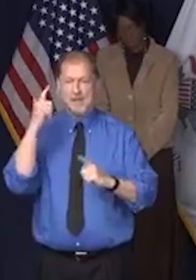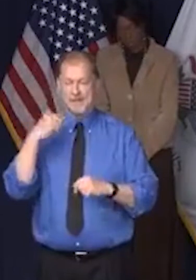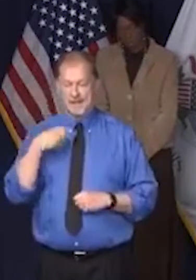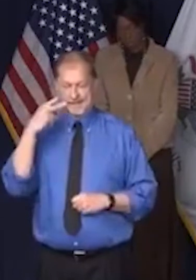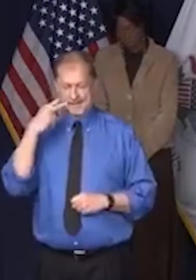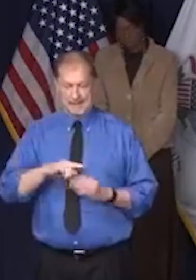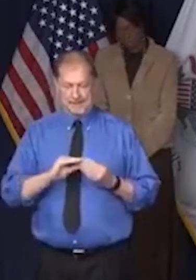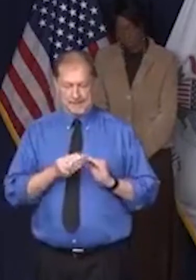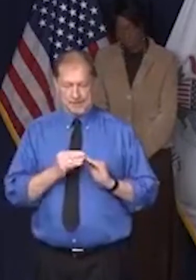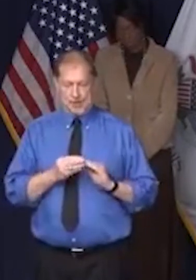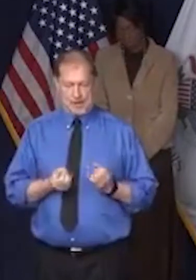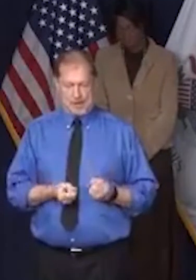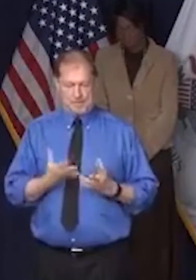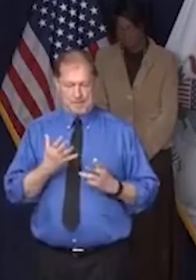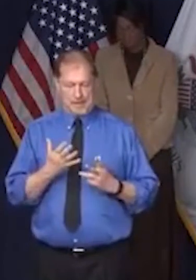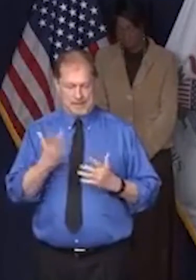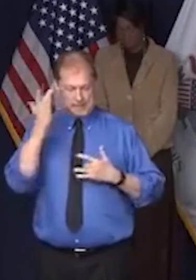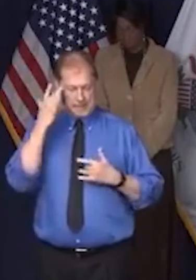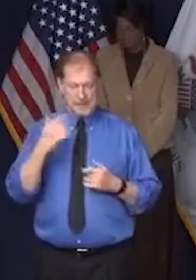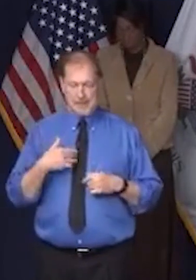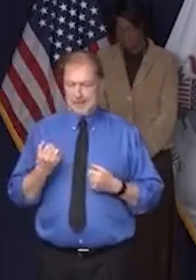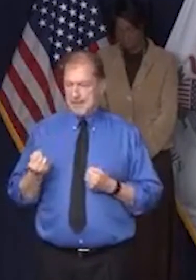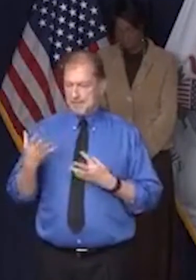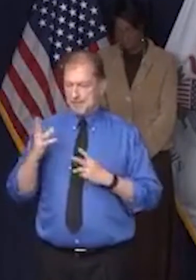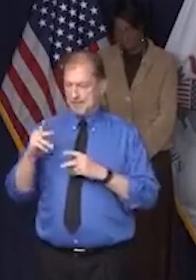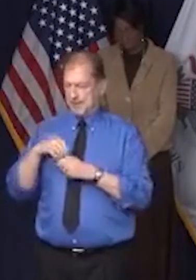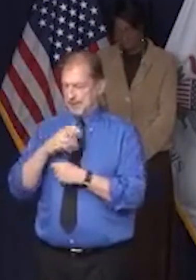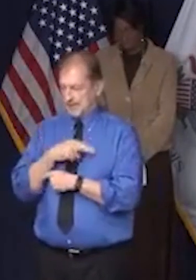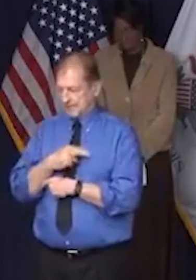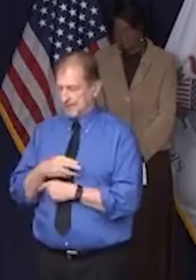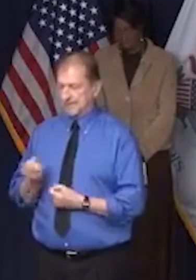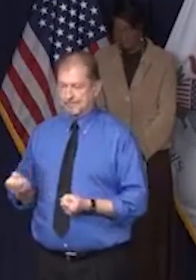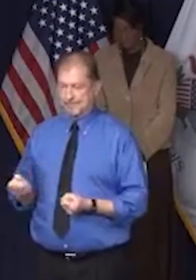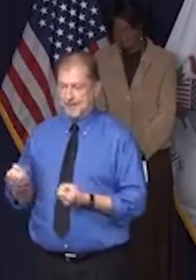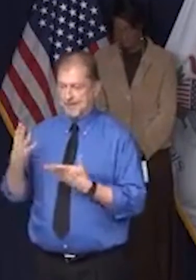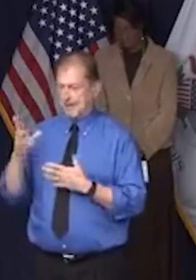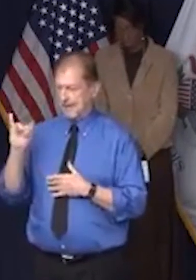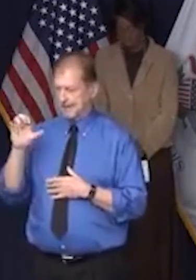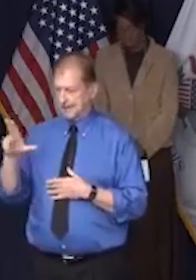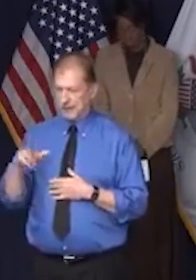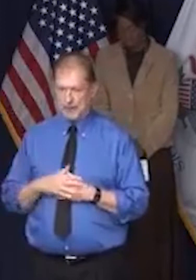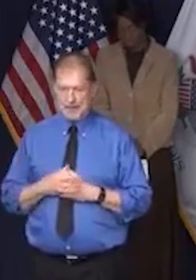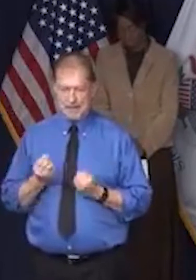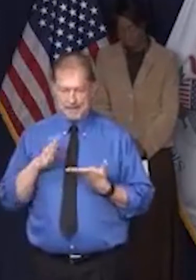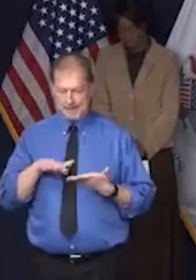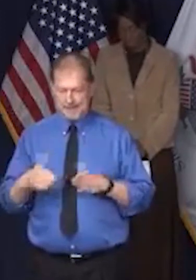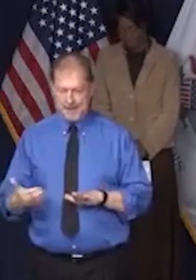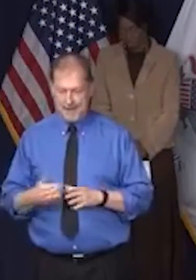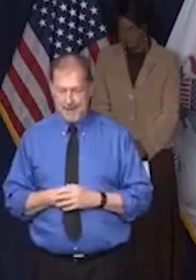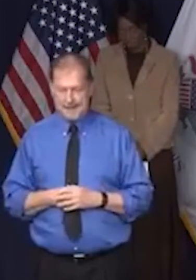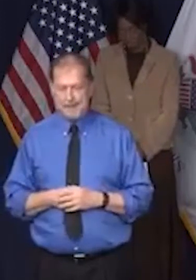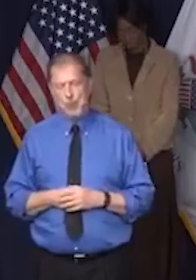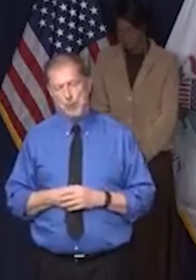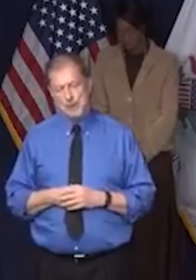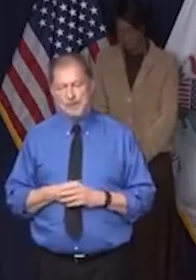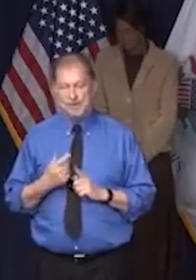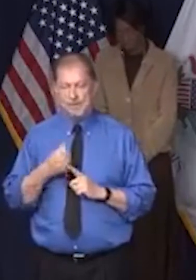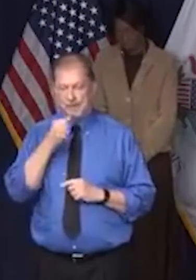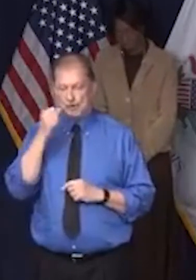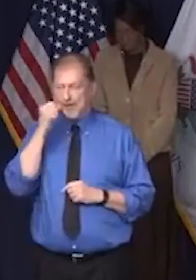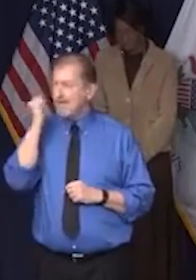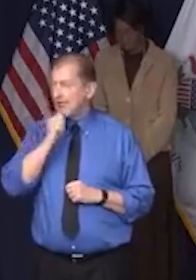numbers being reported in the morning about what happened overnight and in the evening before,